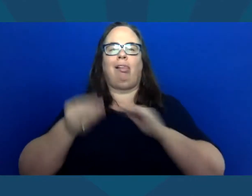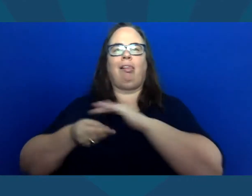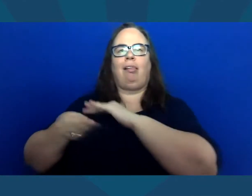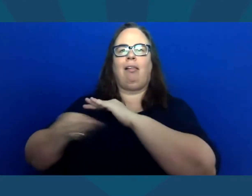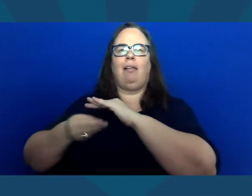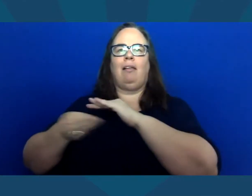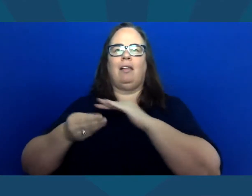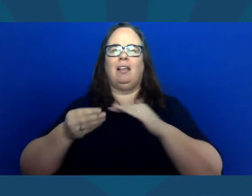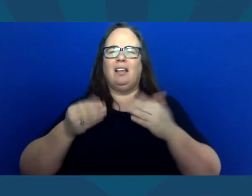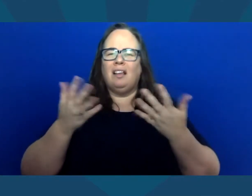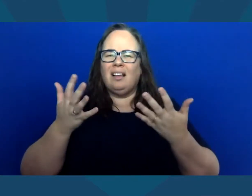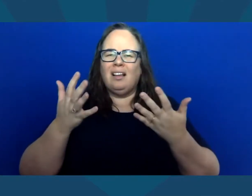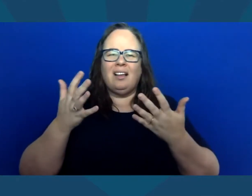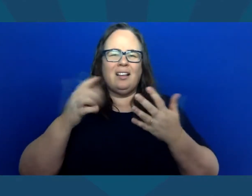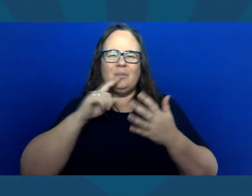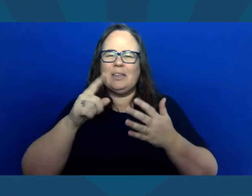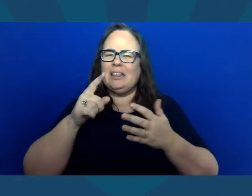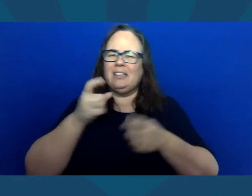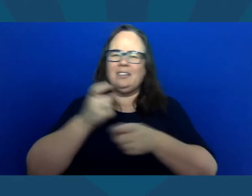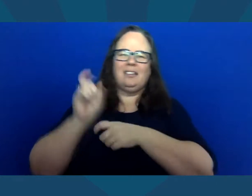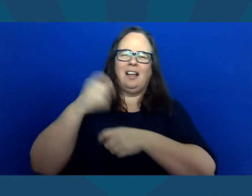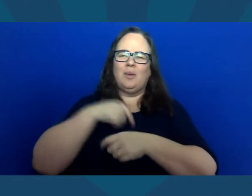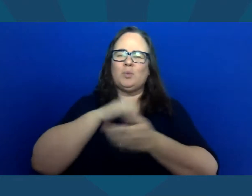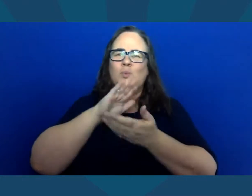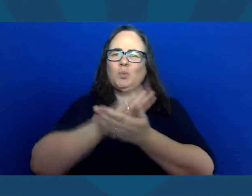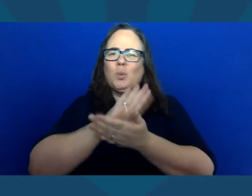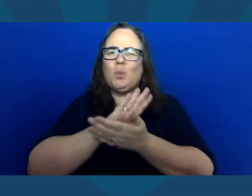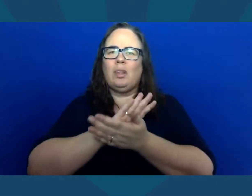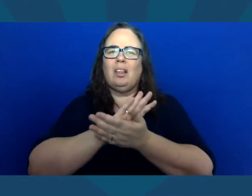Favoritism and special interests have starved our schools,